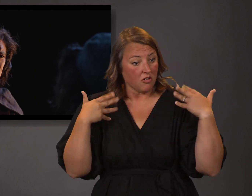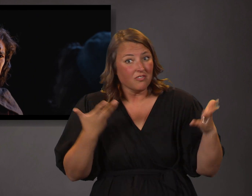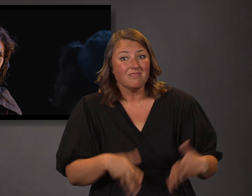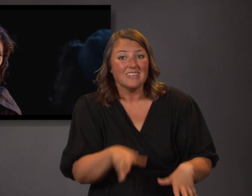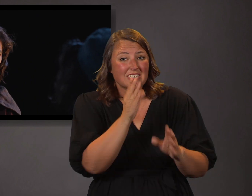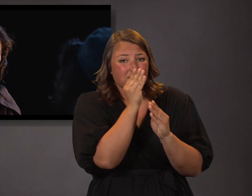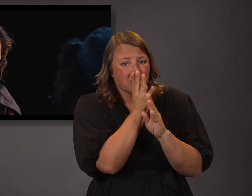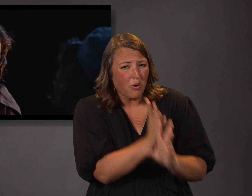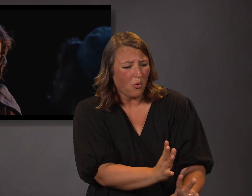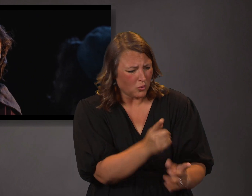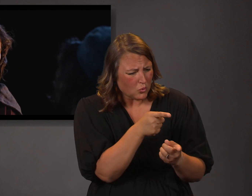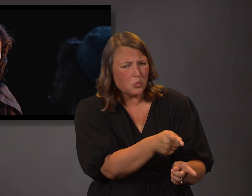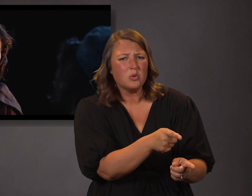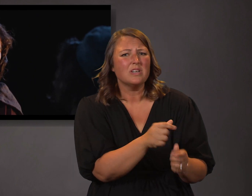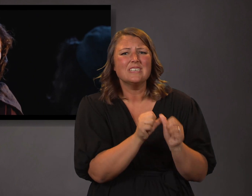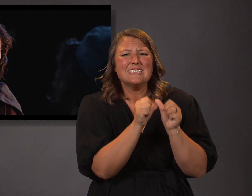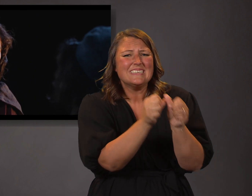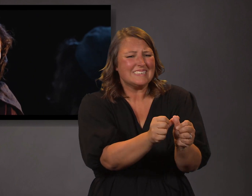spoken unto you.